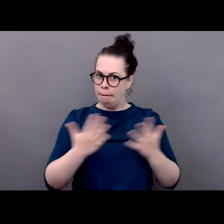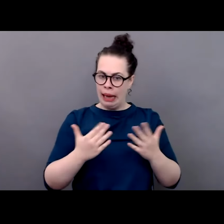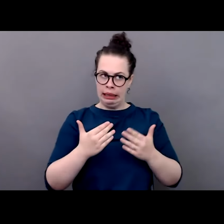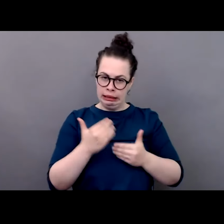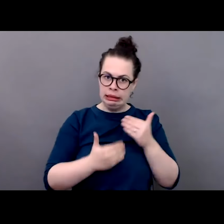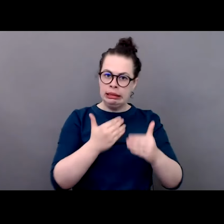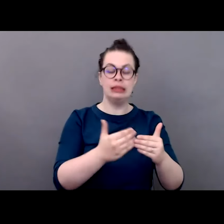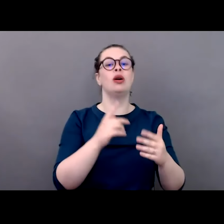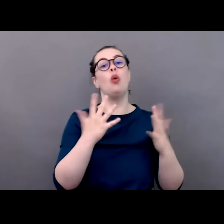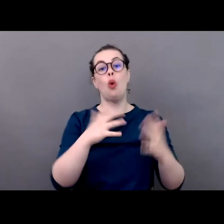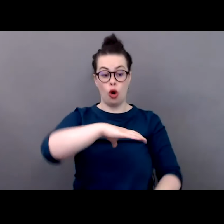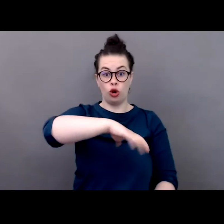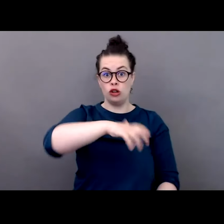by